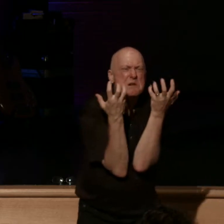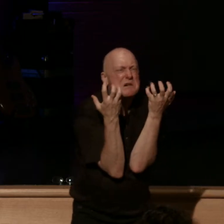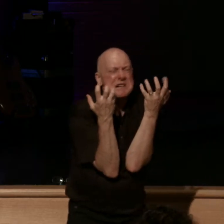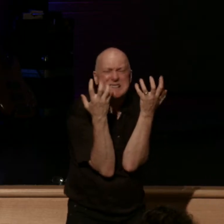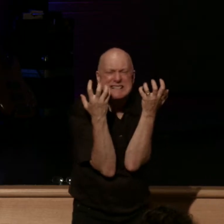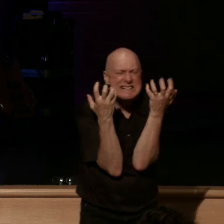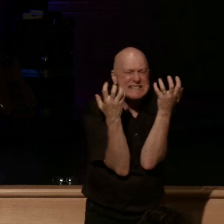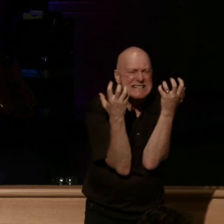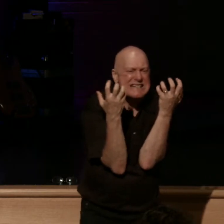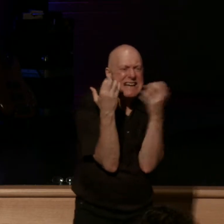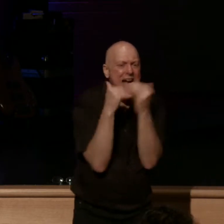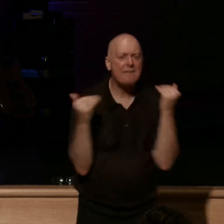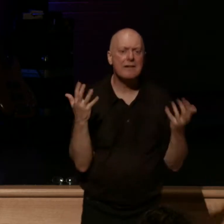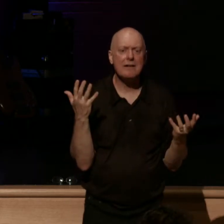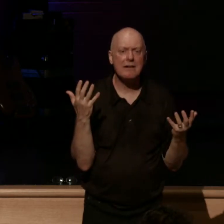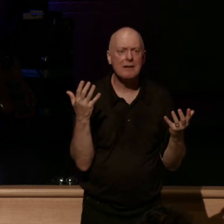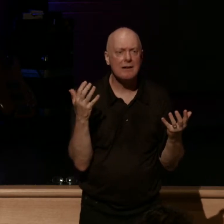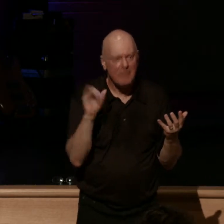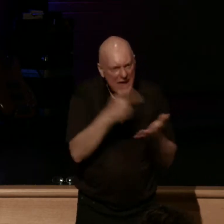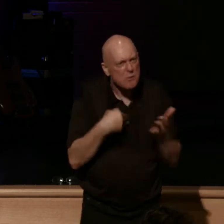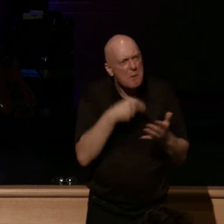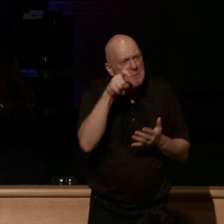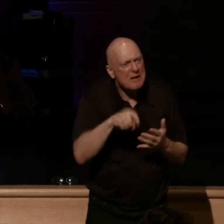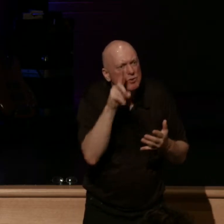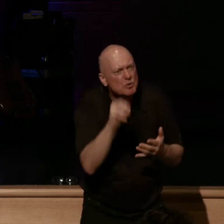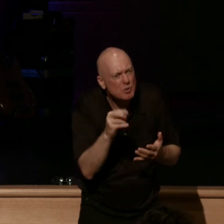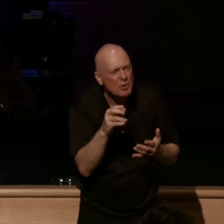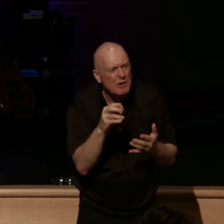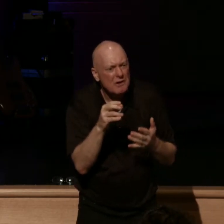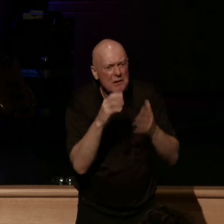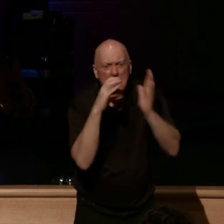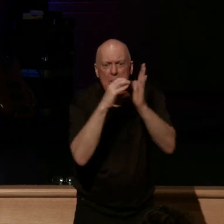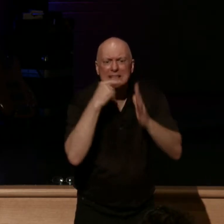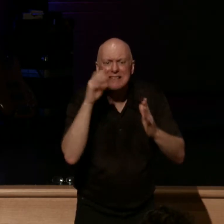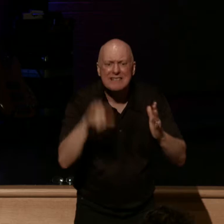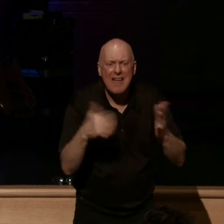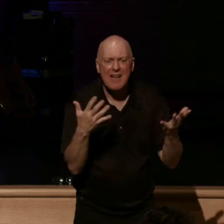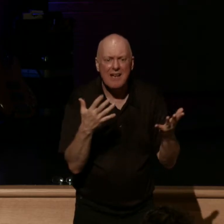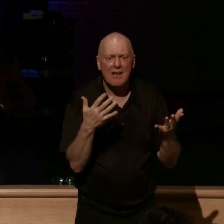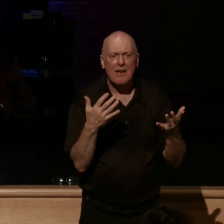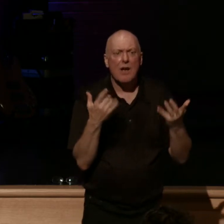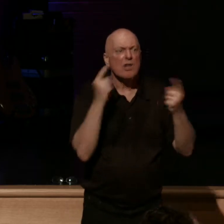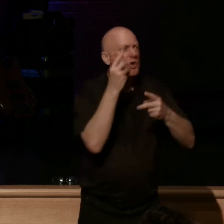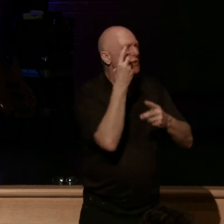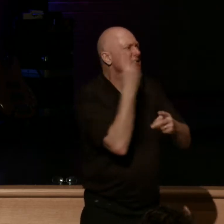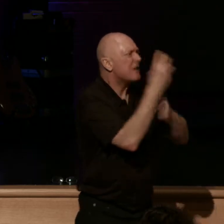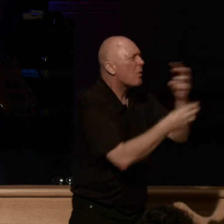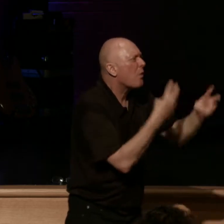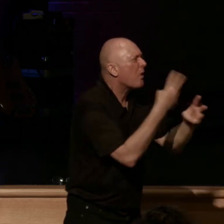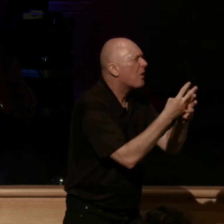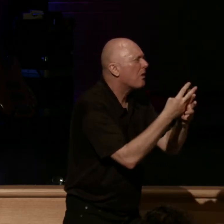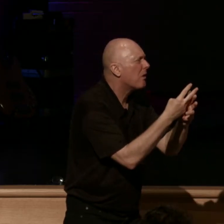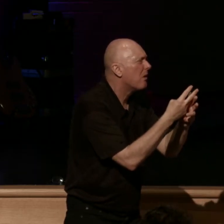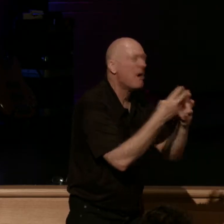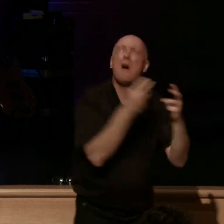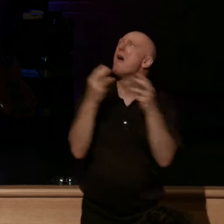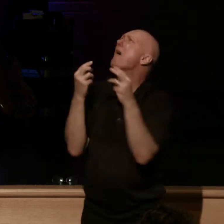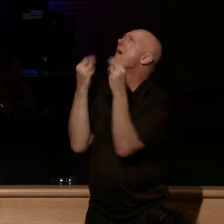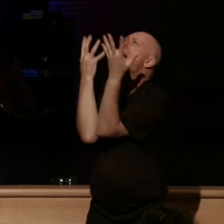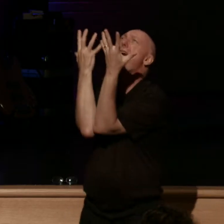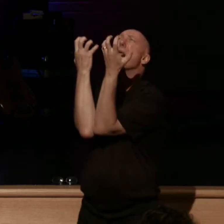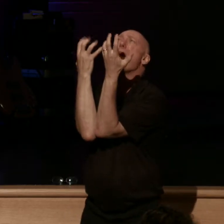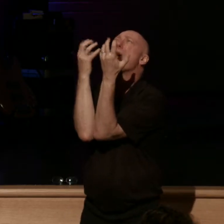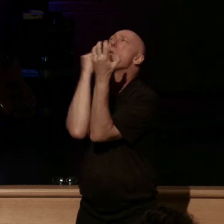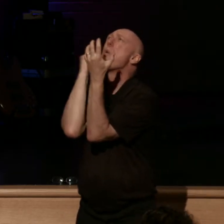mean, this is what we're called to do. This is what this text says. This is when you see the world and you're longing for your